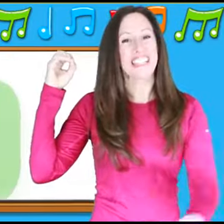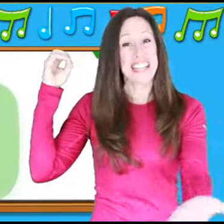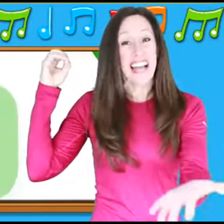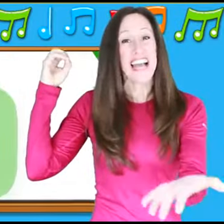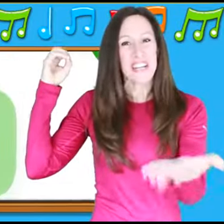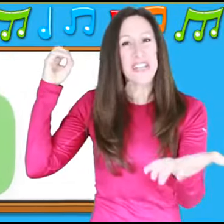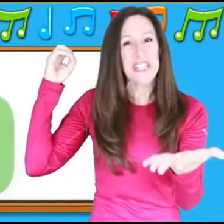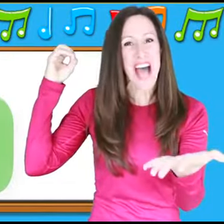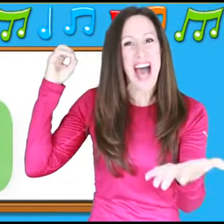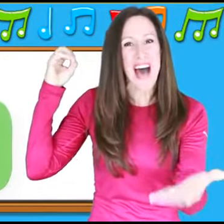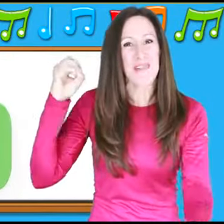Good job!